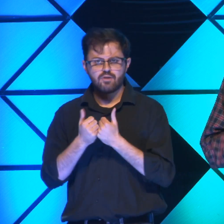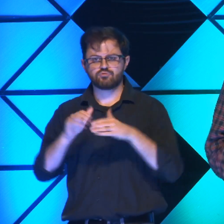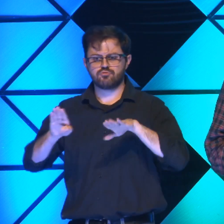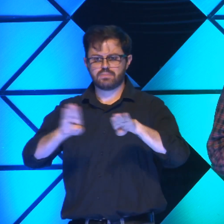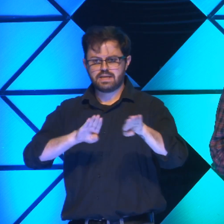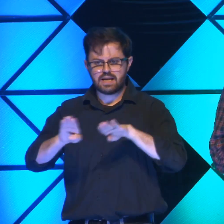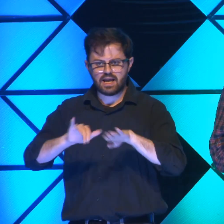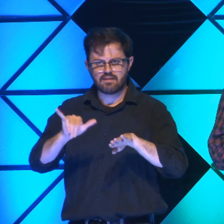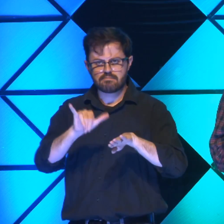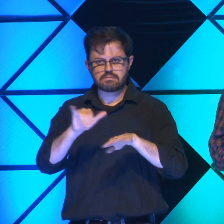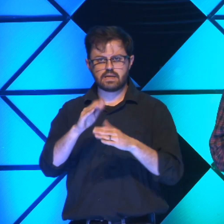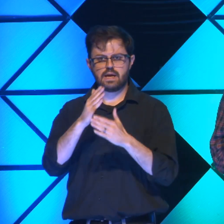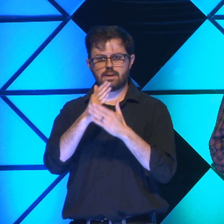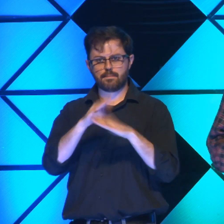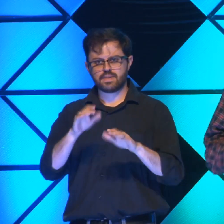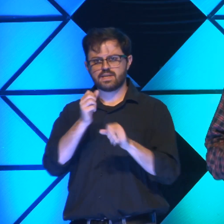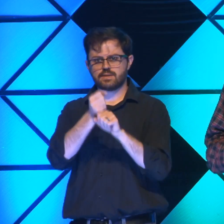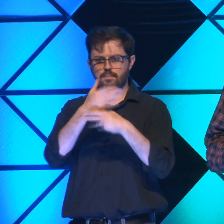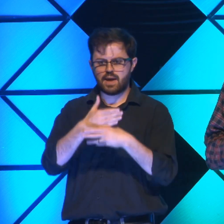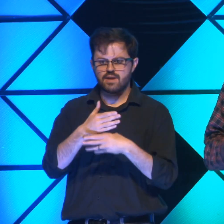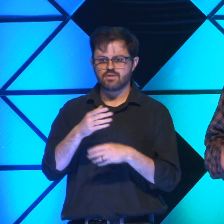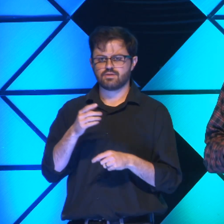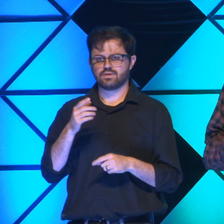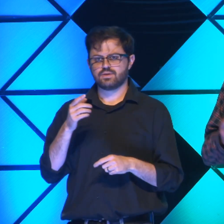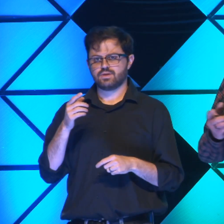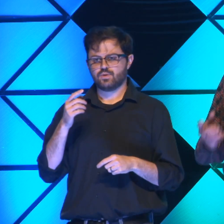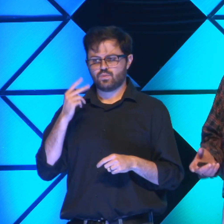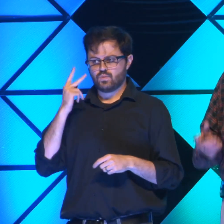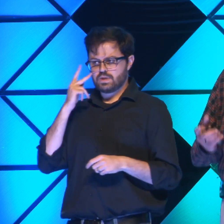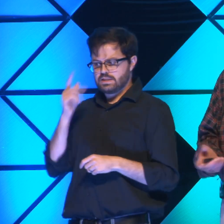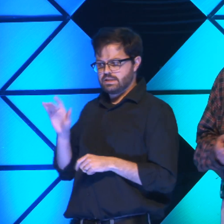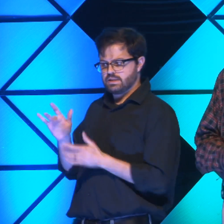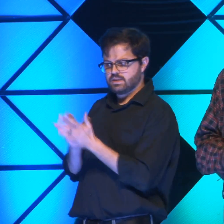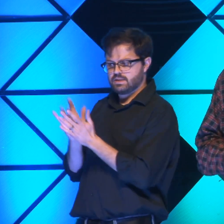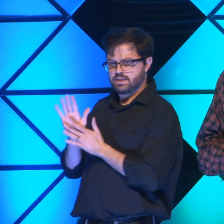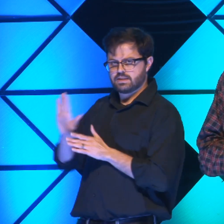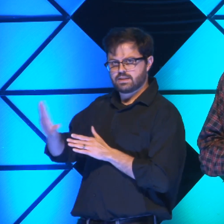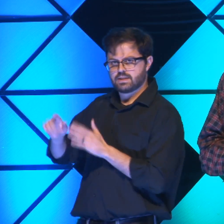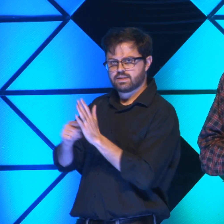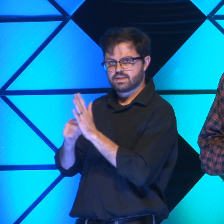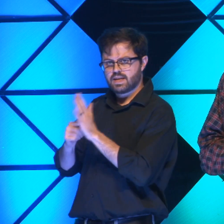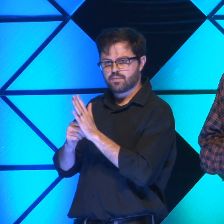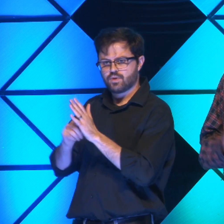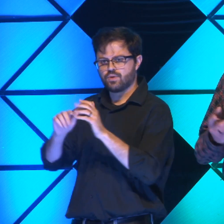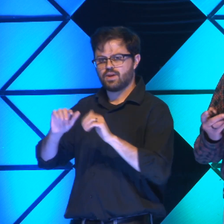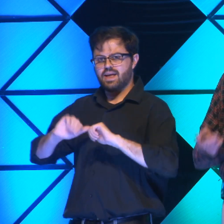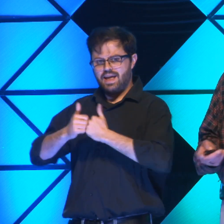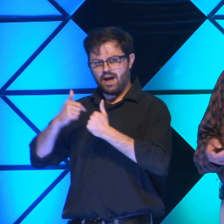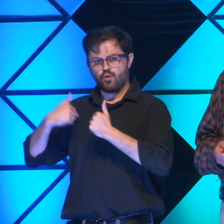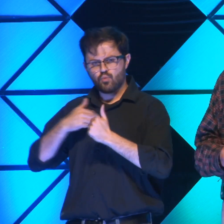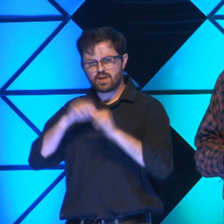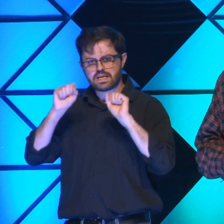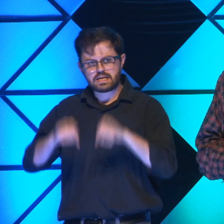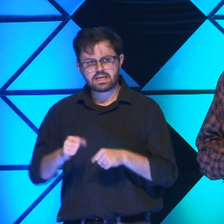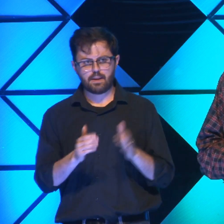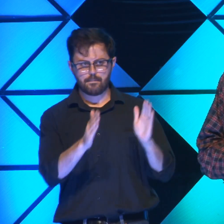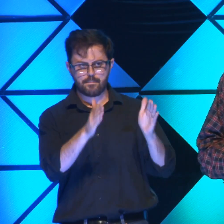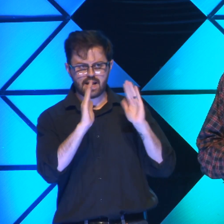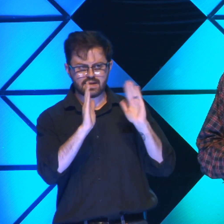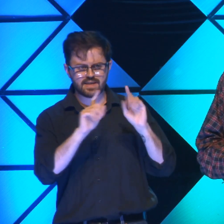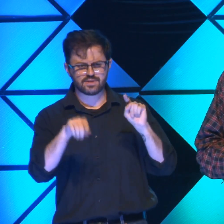we see in Jesus a way to be there in someone's struggle and to be a beacon of